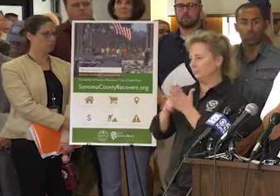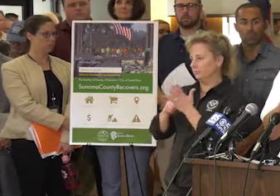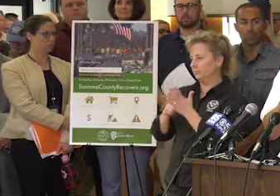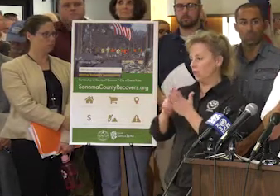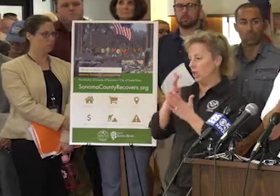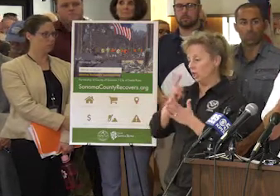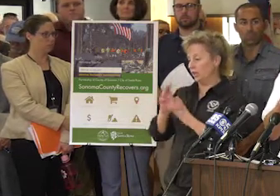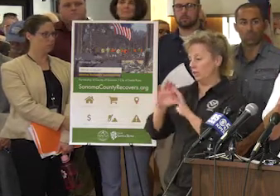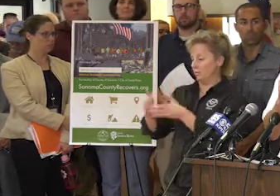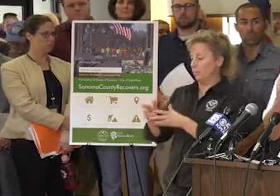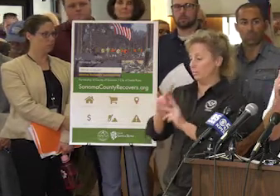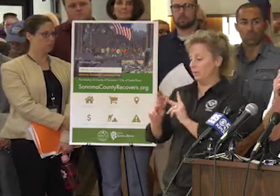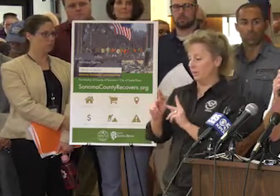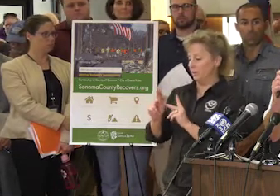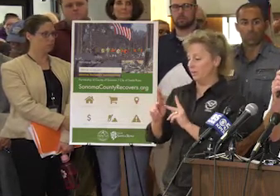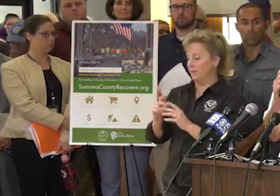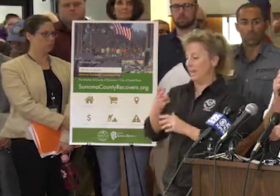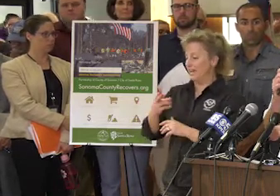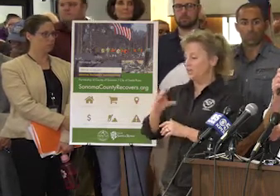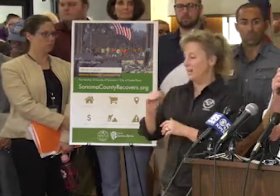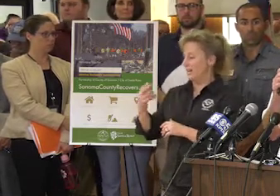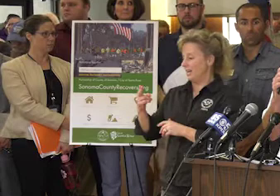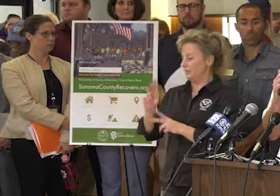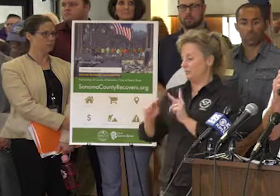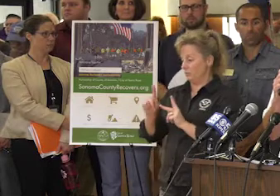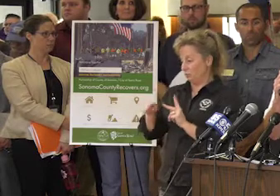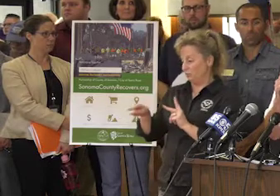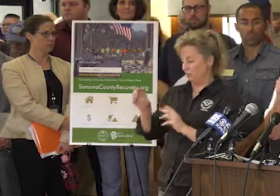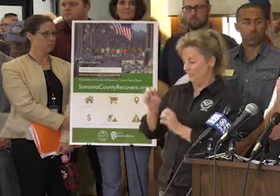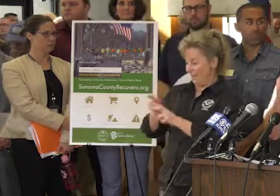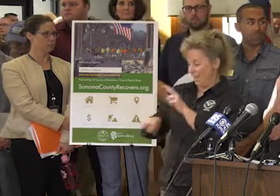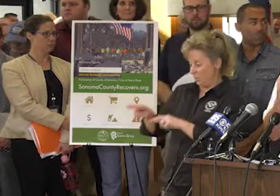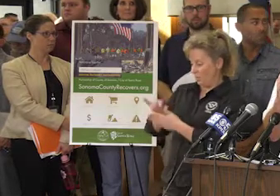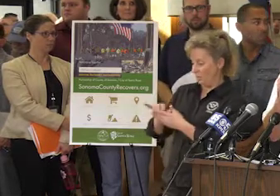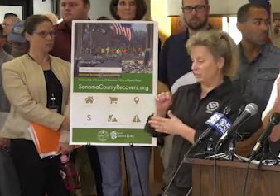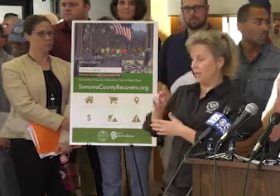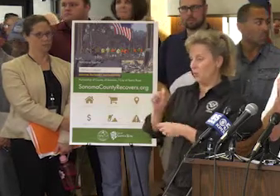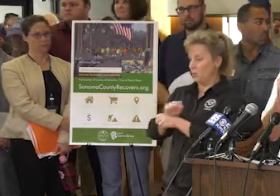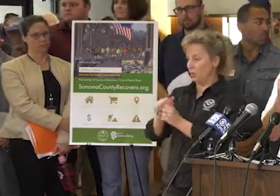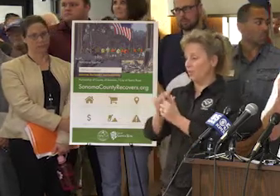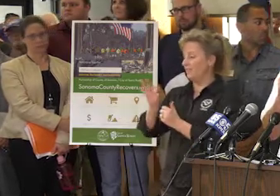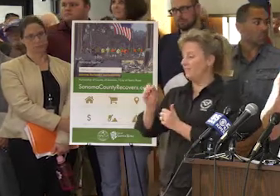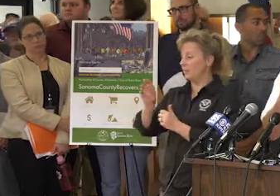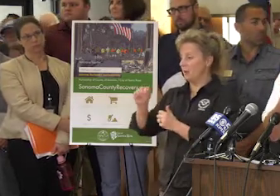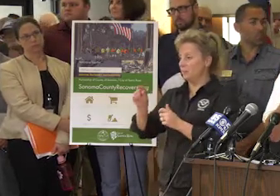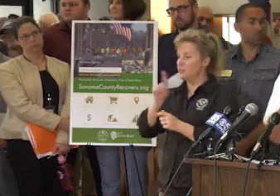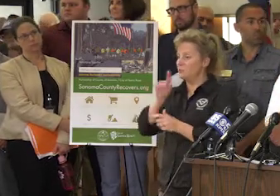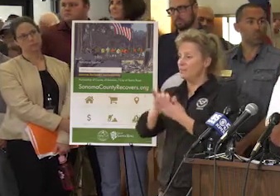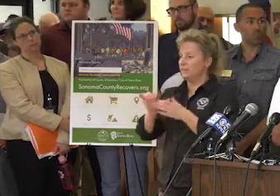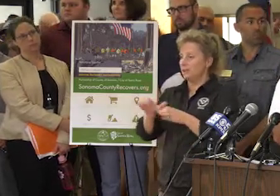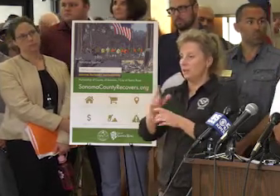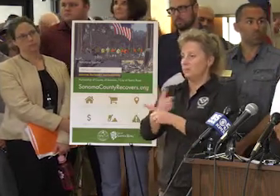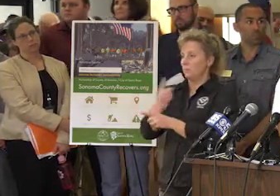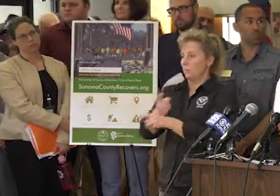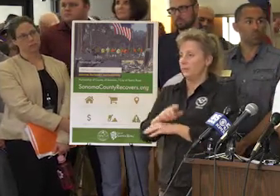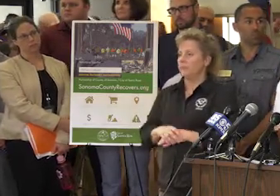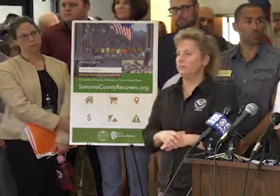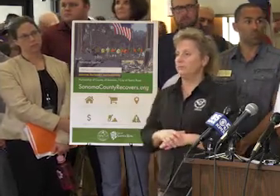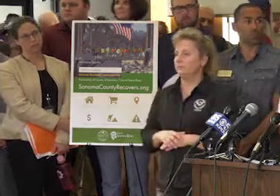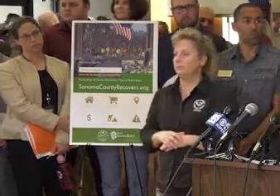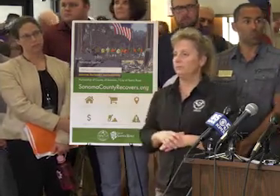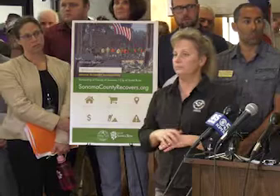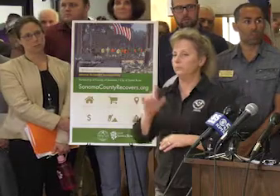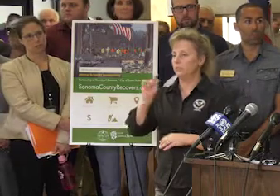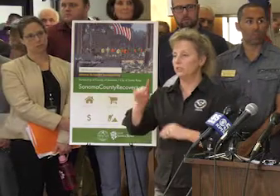of people, H&H folks, to evaluate those sites. And we'll work with FEMA to make sure that that's done appropriately. On